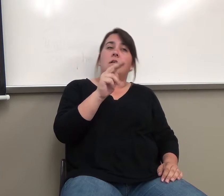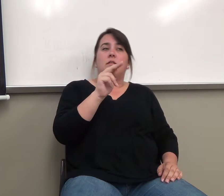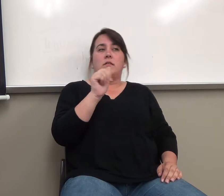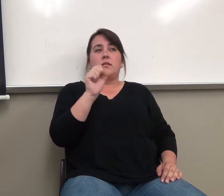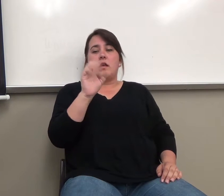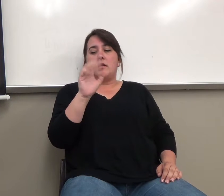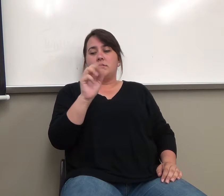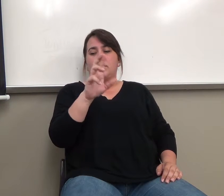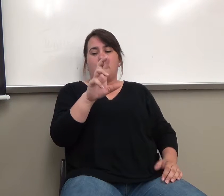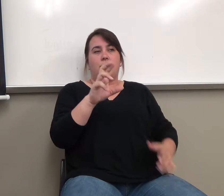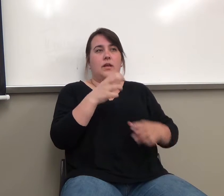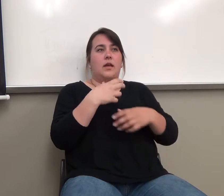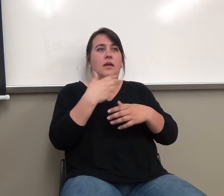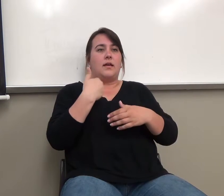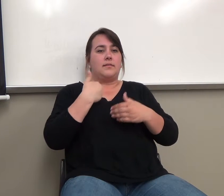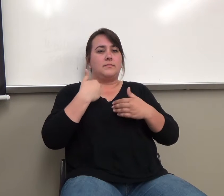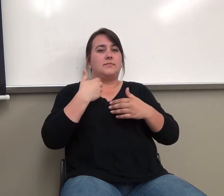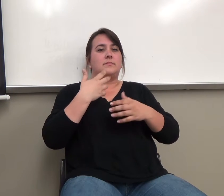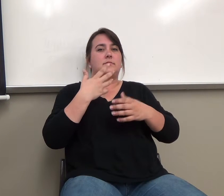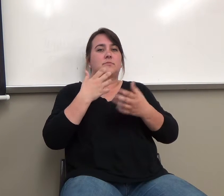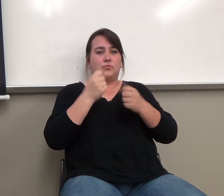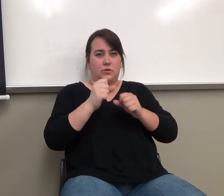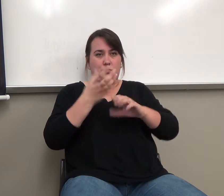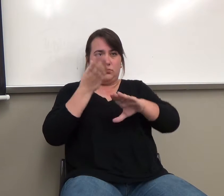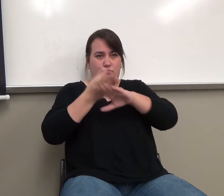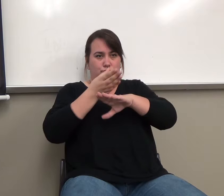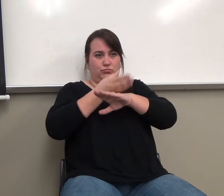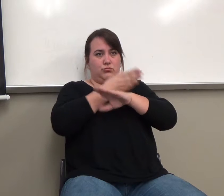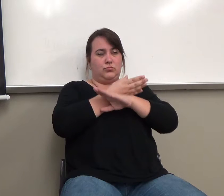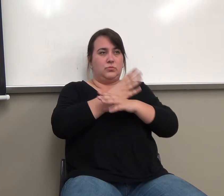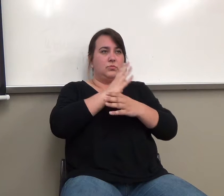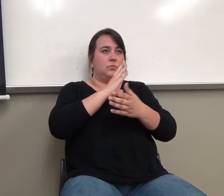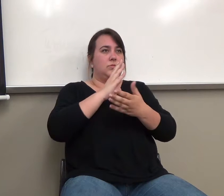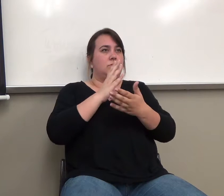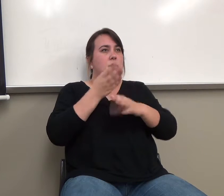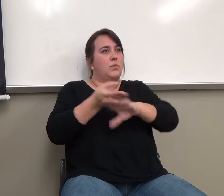sport safe. Does anybody know anything about NASCAR?